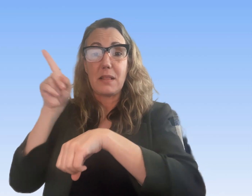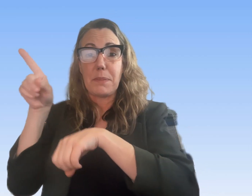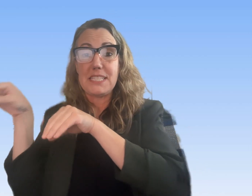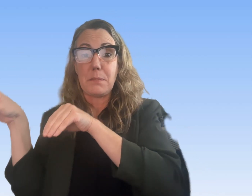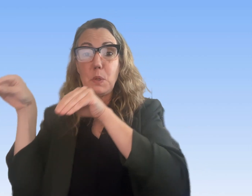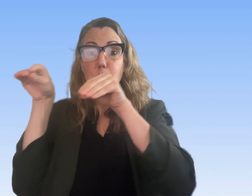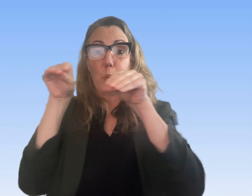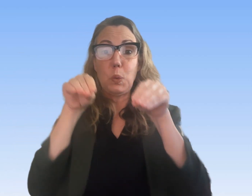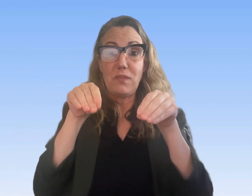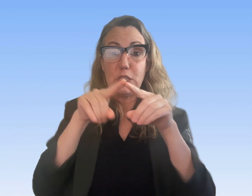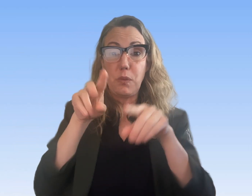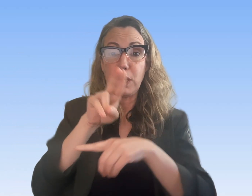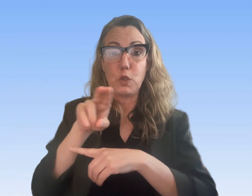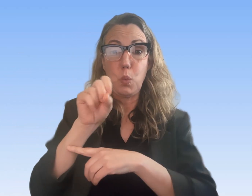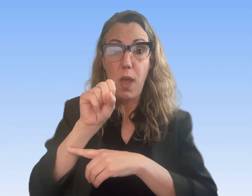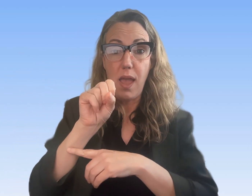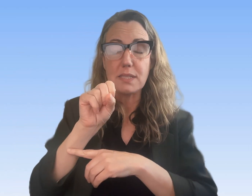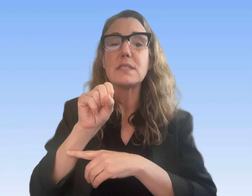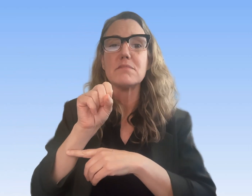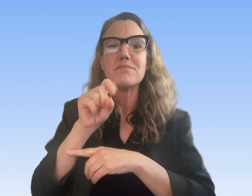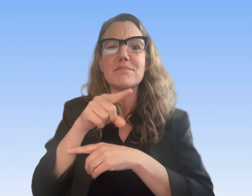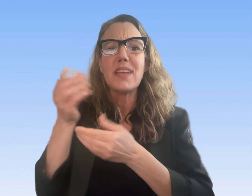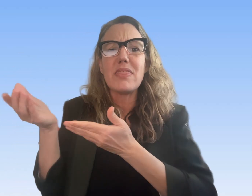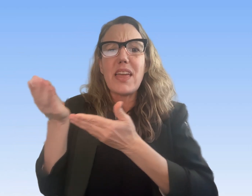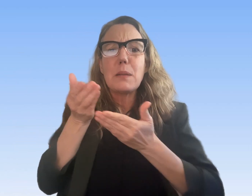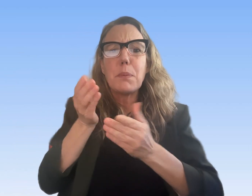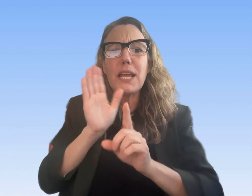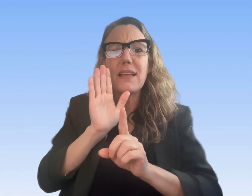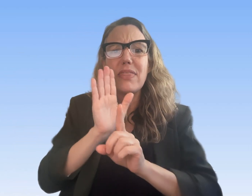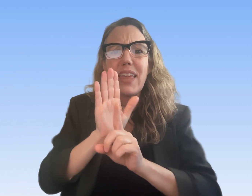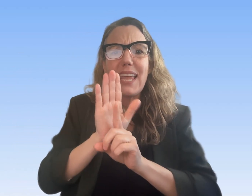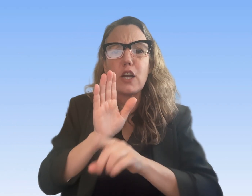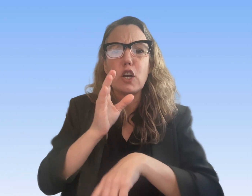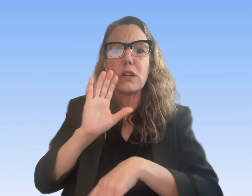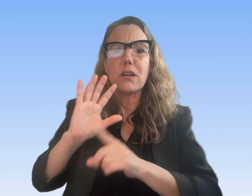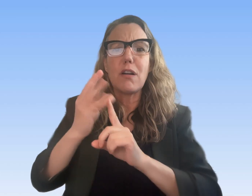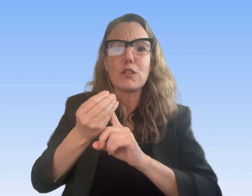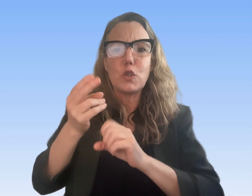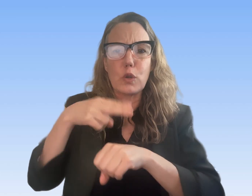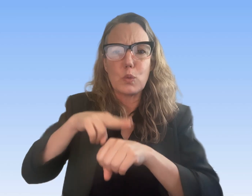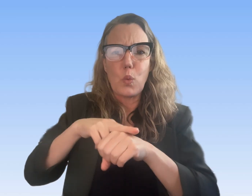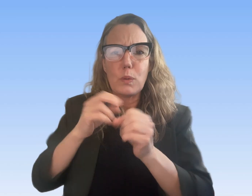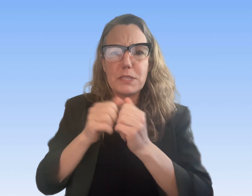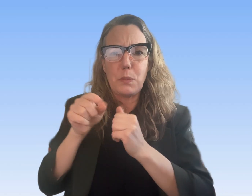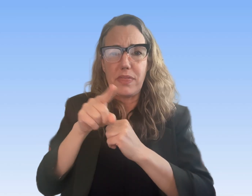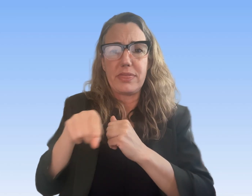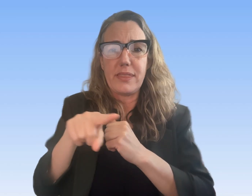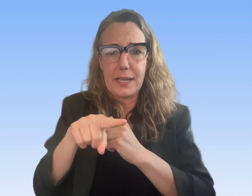Philippines move to the U.S., they bring their cultural norms with them.